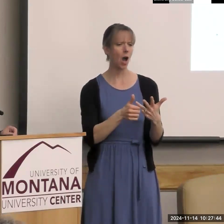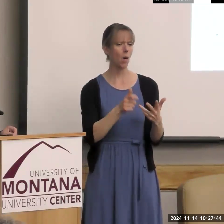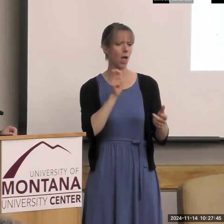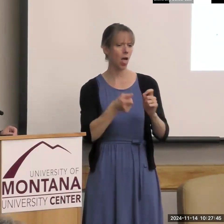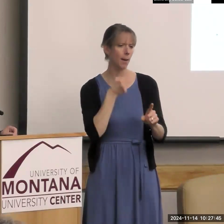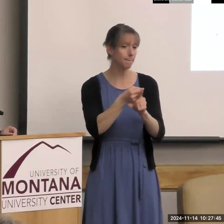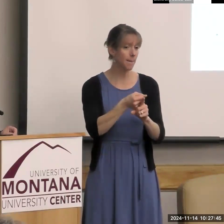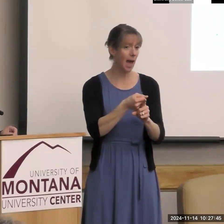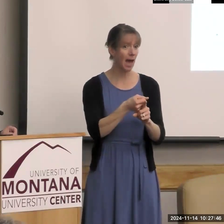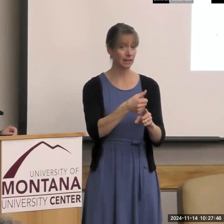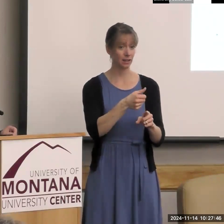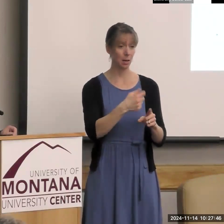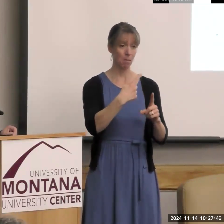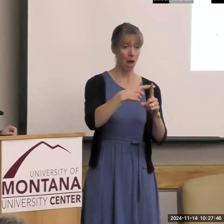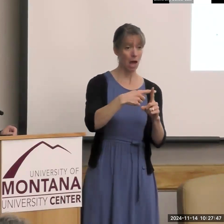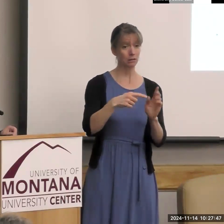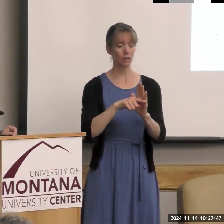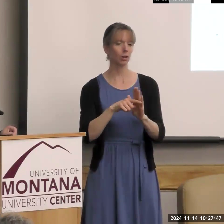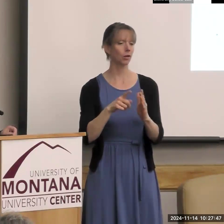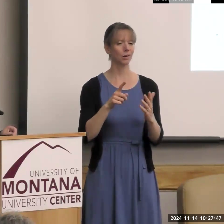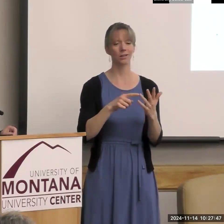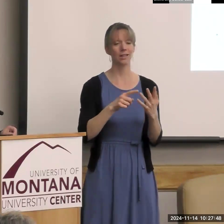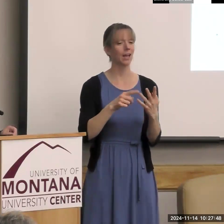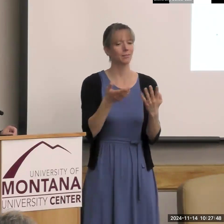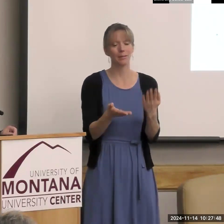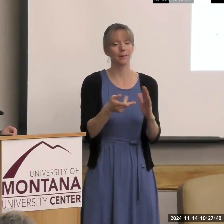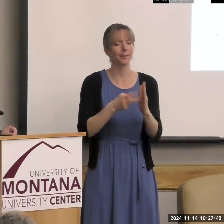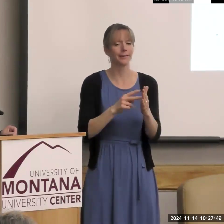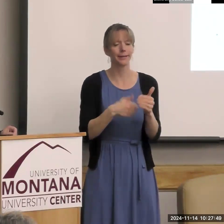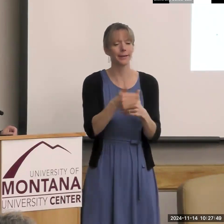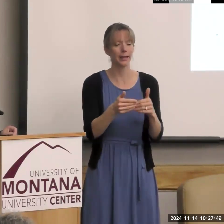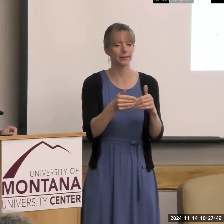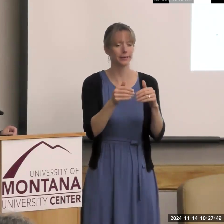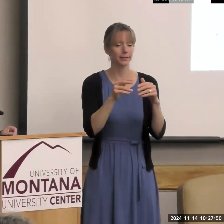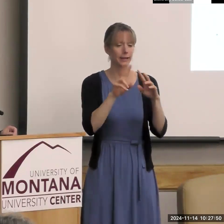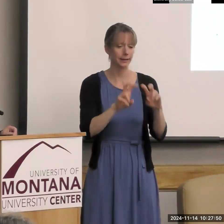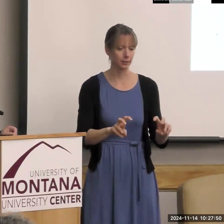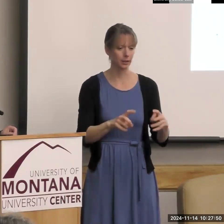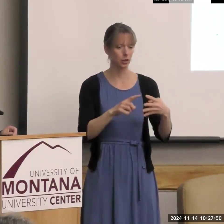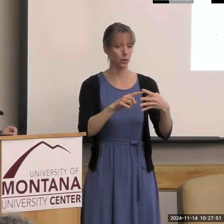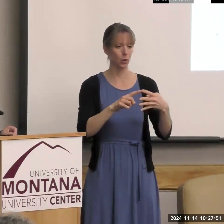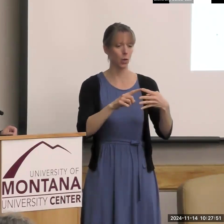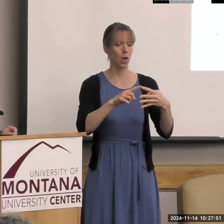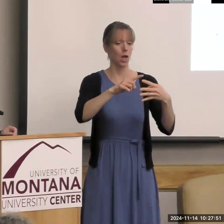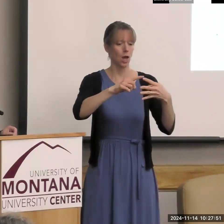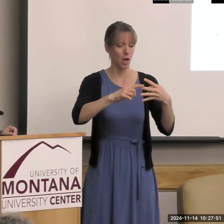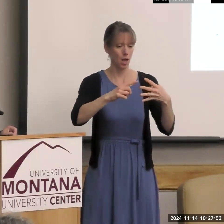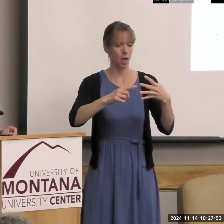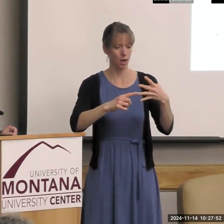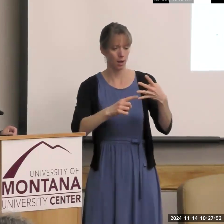Sometimes we just think of that as the next assessment, and rinse and repeat. Just sort of go through that cycle.